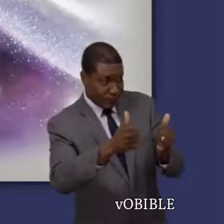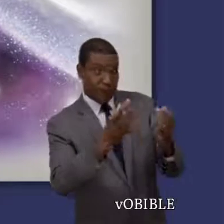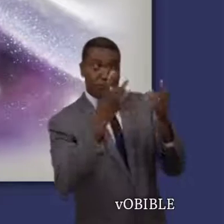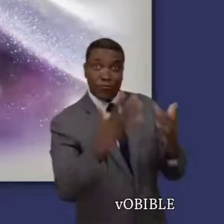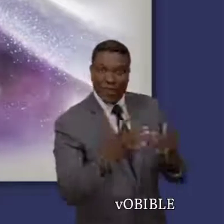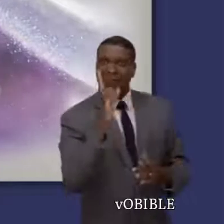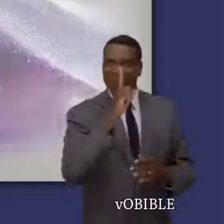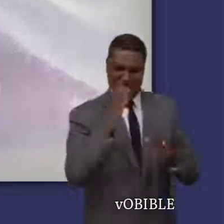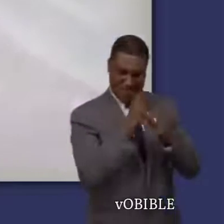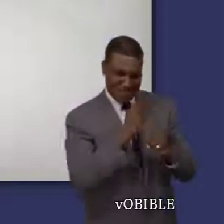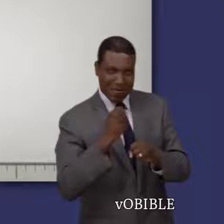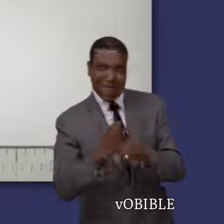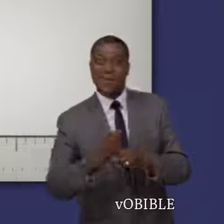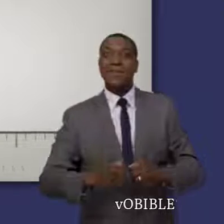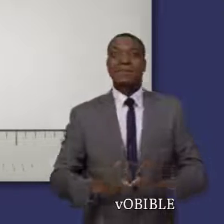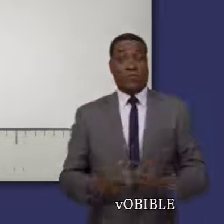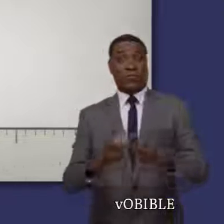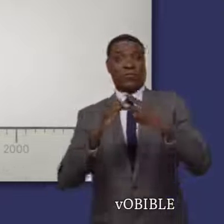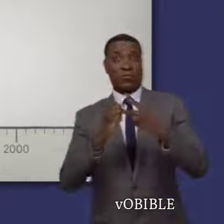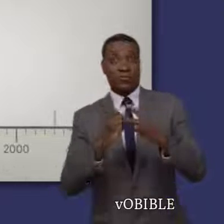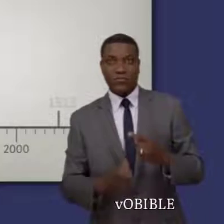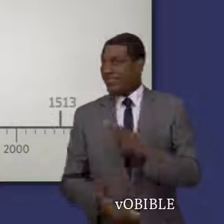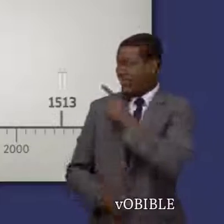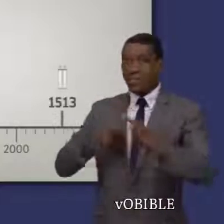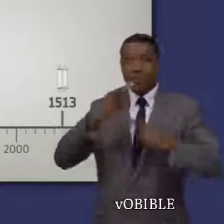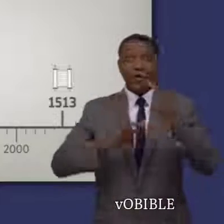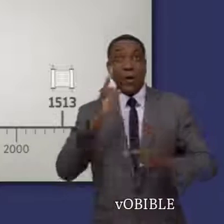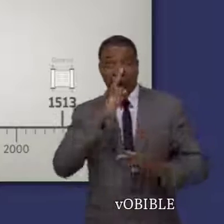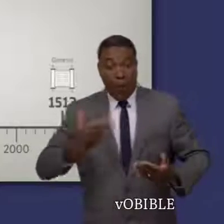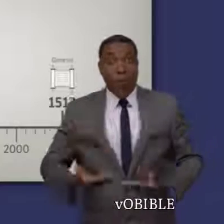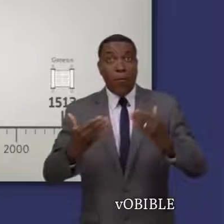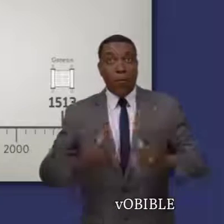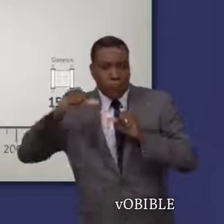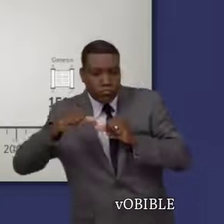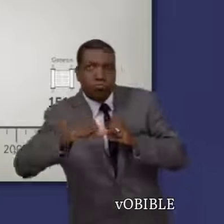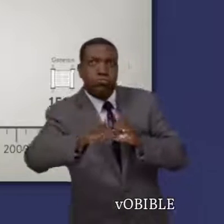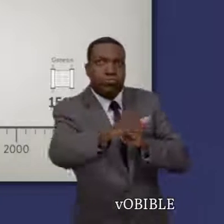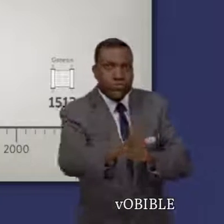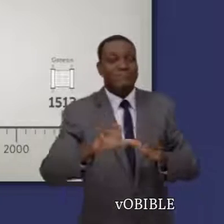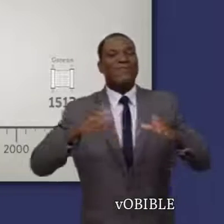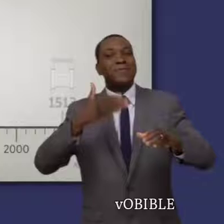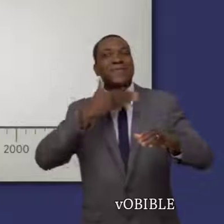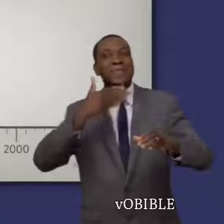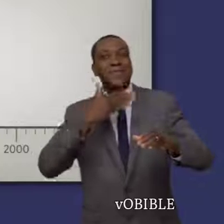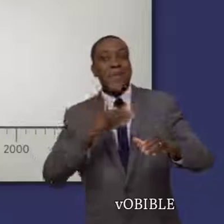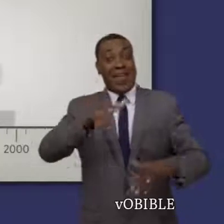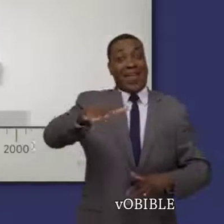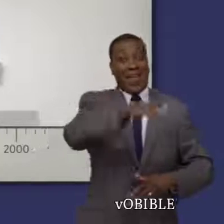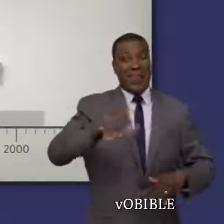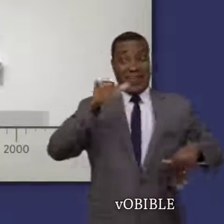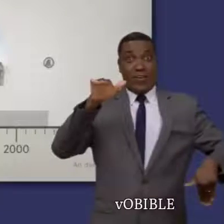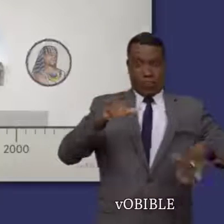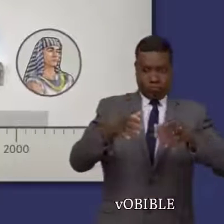live on it. The account also describes the origin of the Israelites and their growth in Egypt until